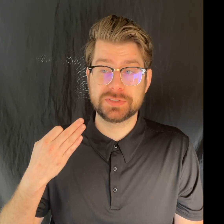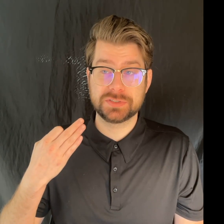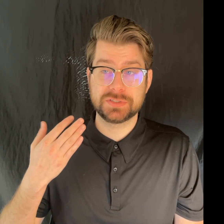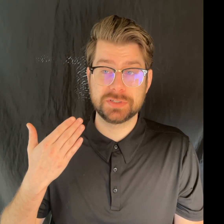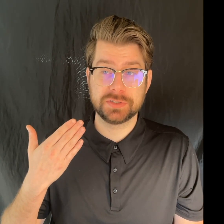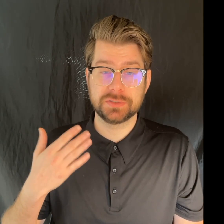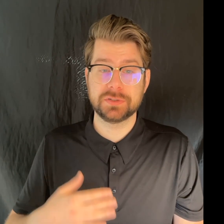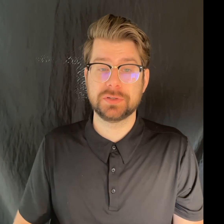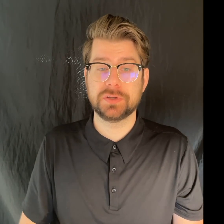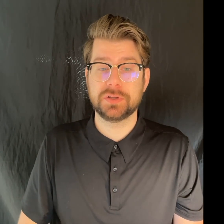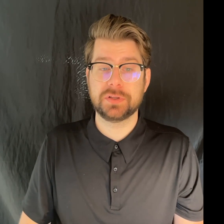bounced,